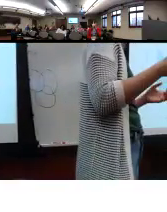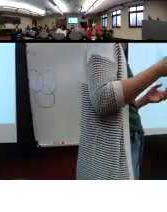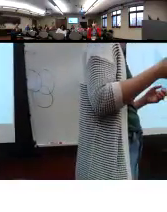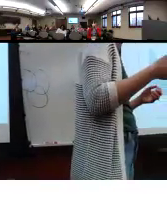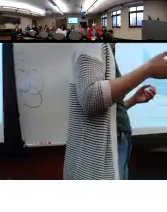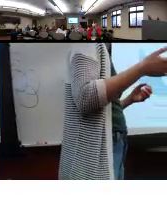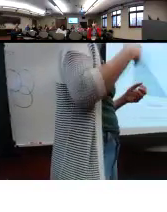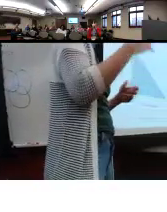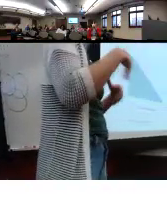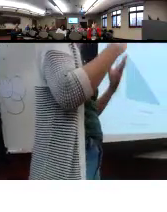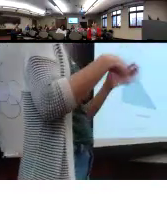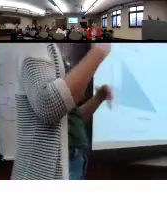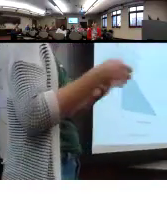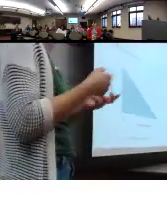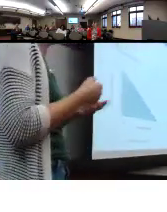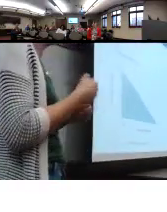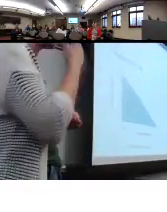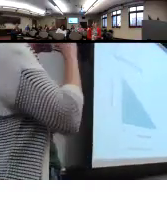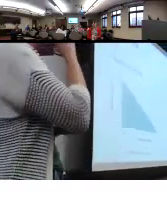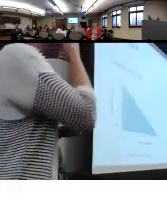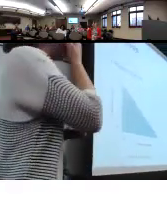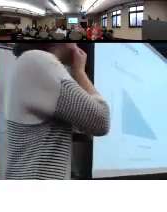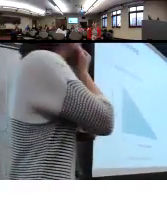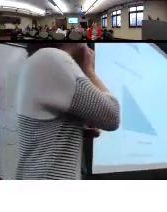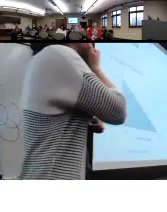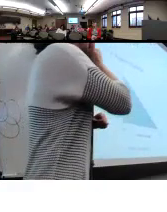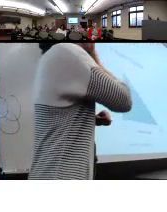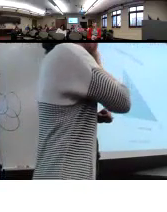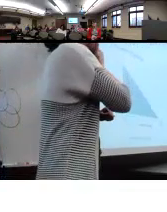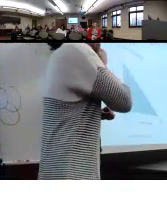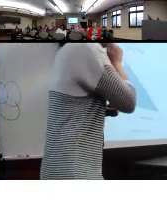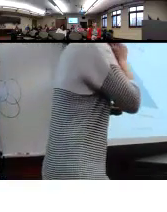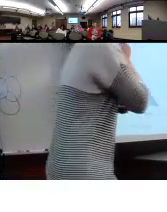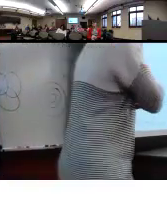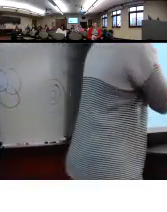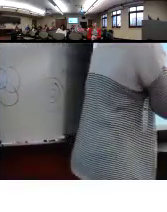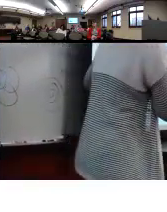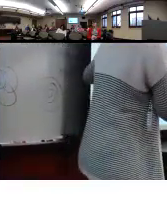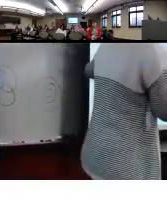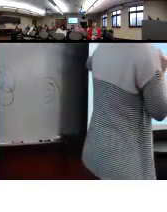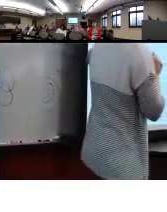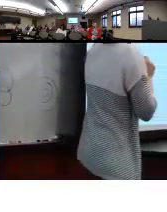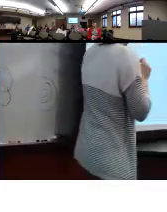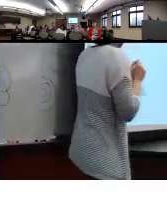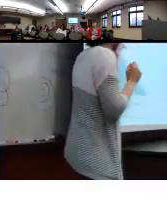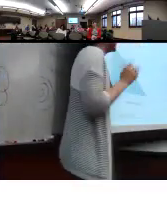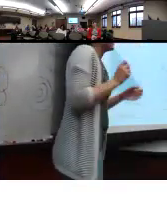and interesting because it's a sort of challenging way of using language. The other thing that I'm particularly interested in is called reference setting.